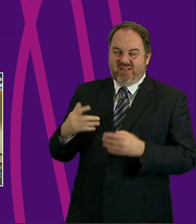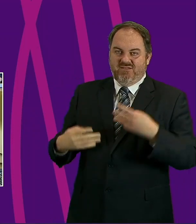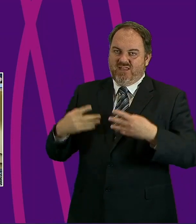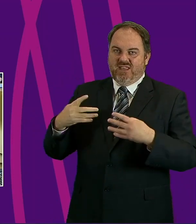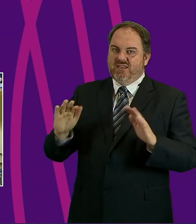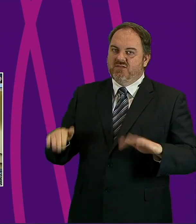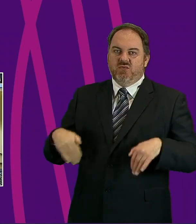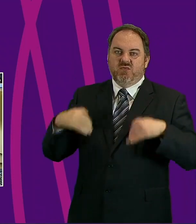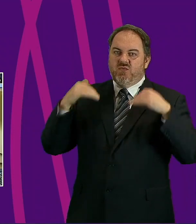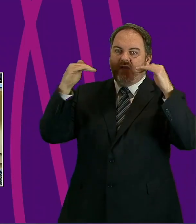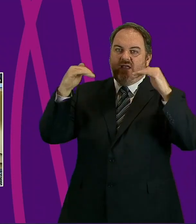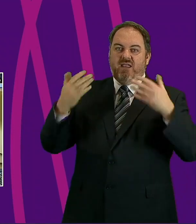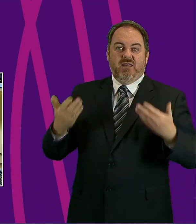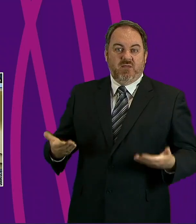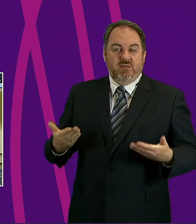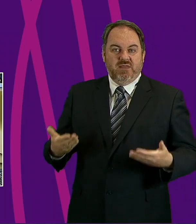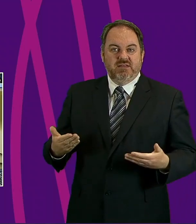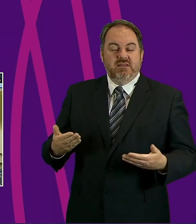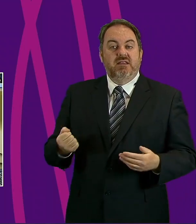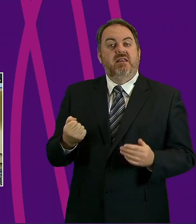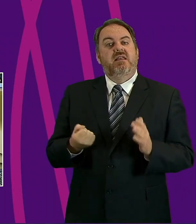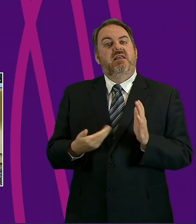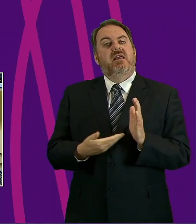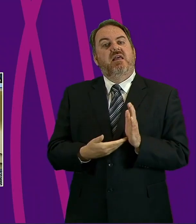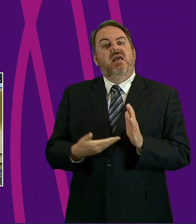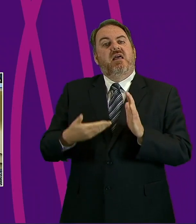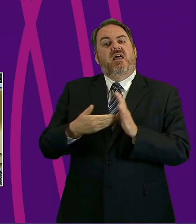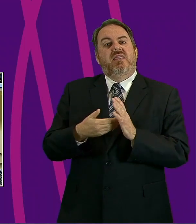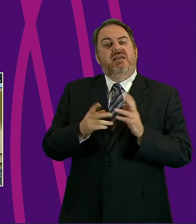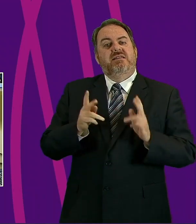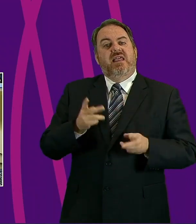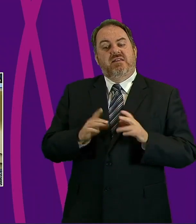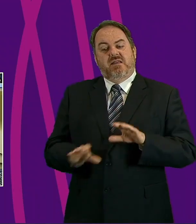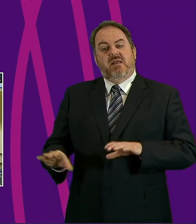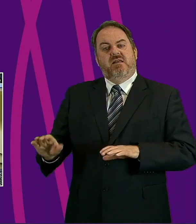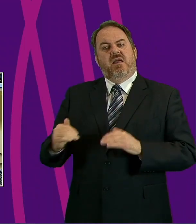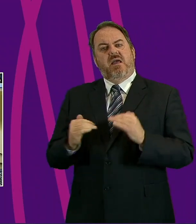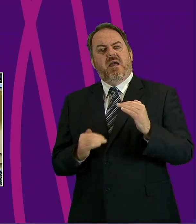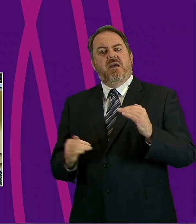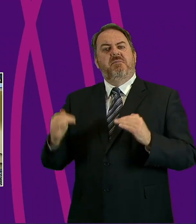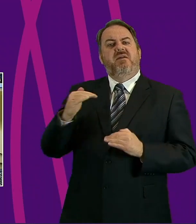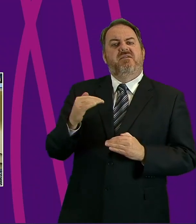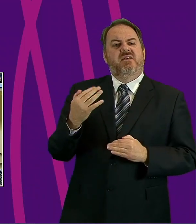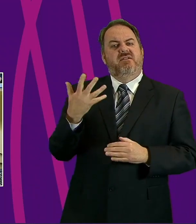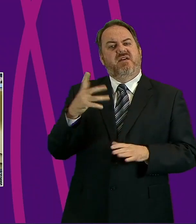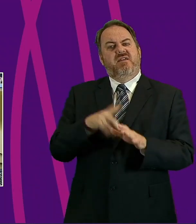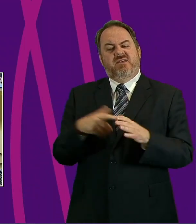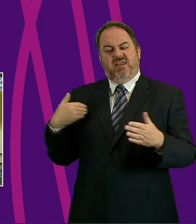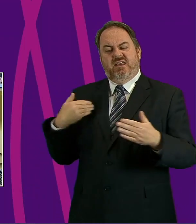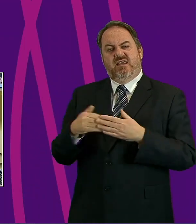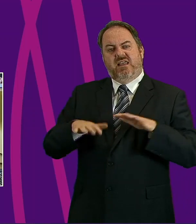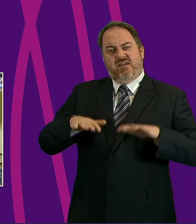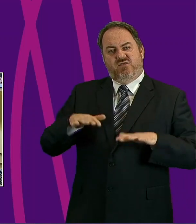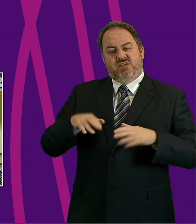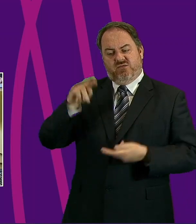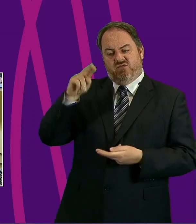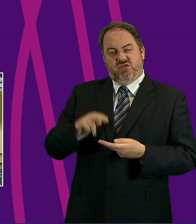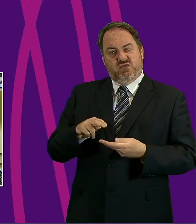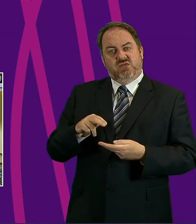total number of what are called excess deaths, those above the 5-year average for the same time of year, also decreased from 401